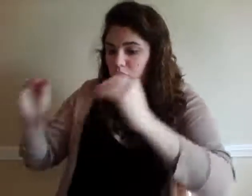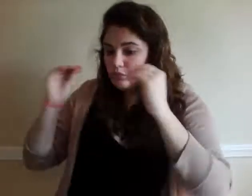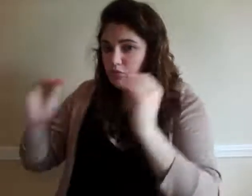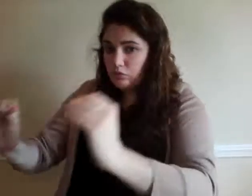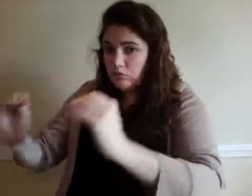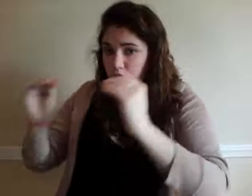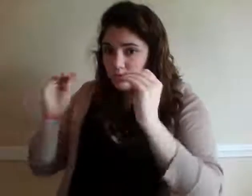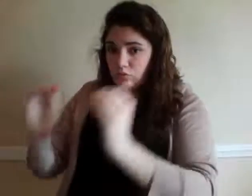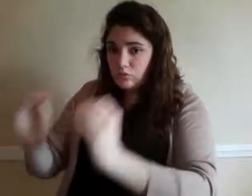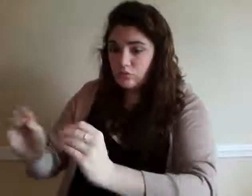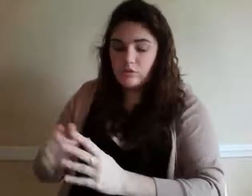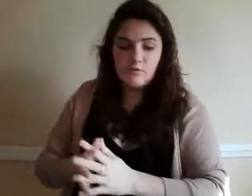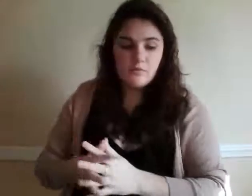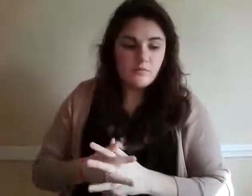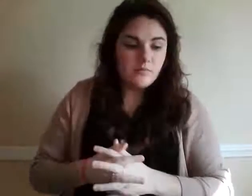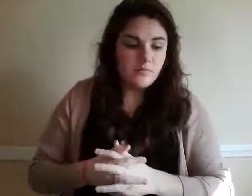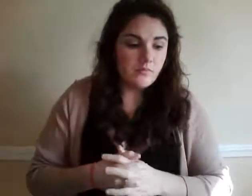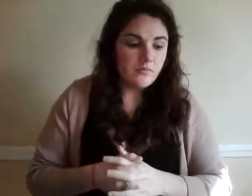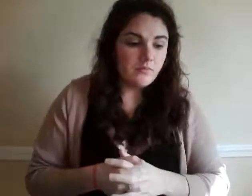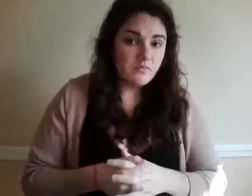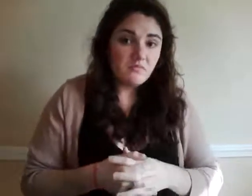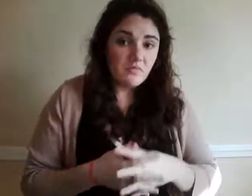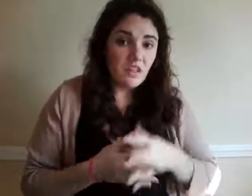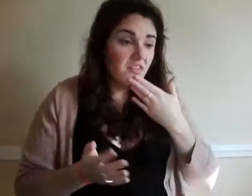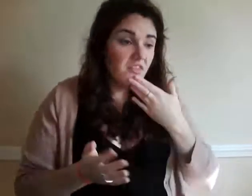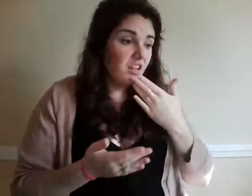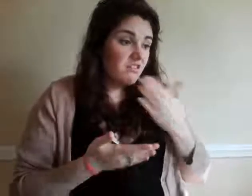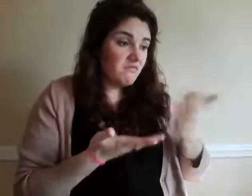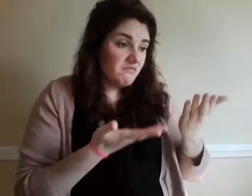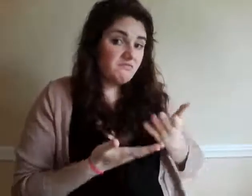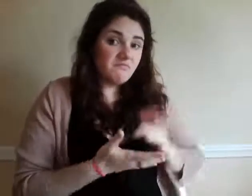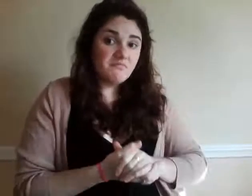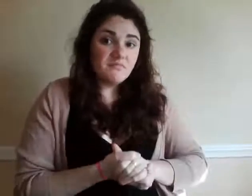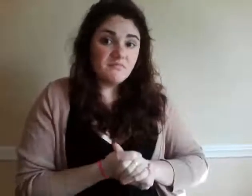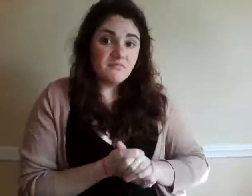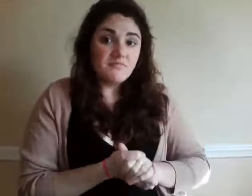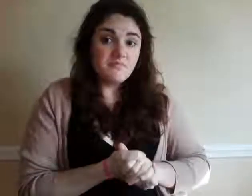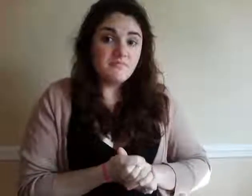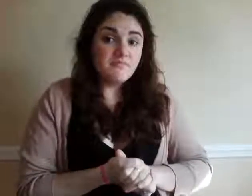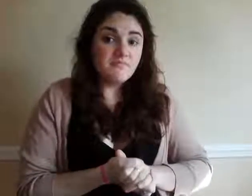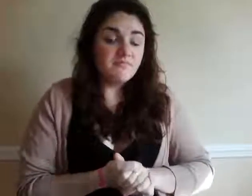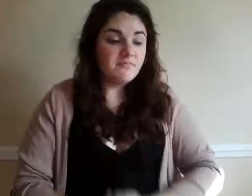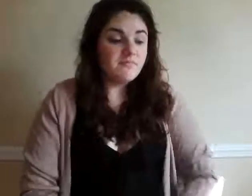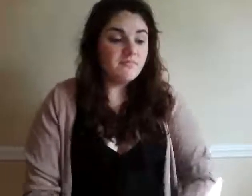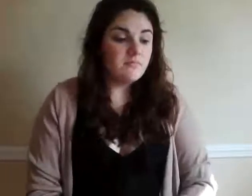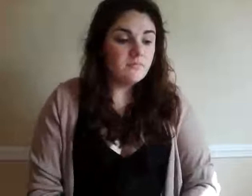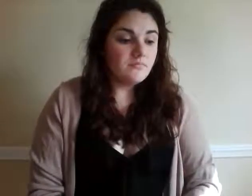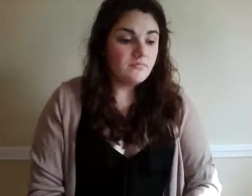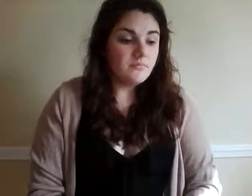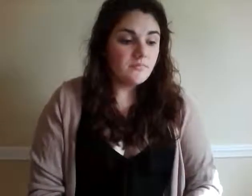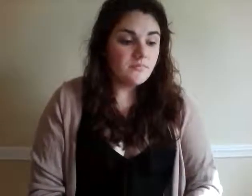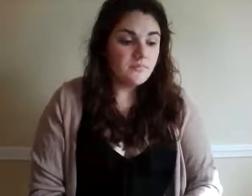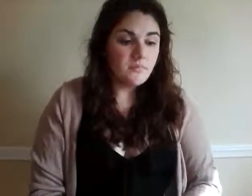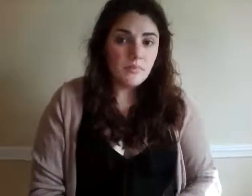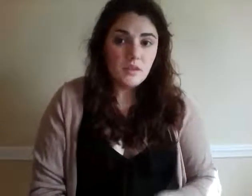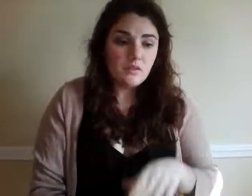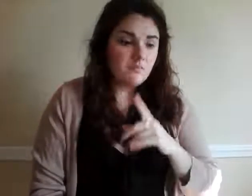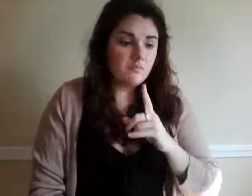appreciate your providing this to us. We're going to obviously have to digest this. Mrs. Stern, am I correct